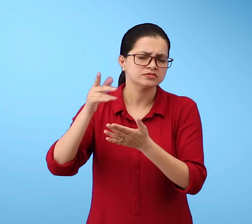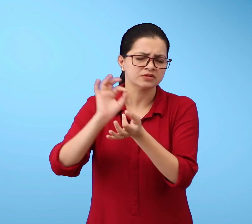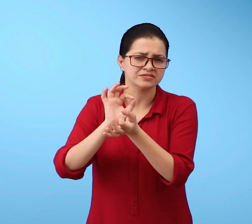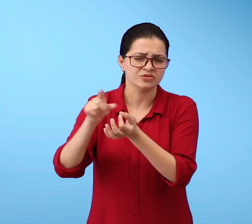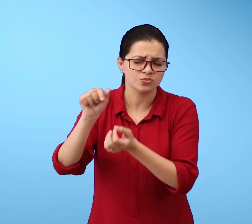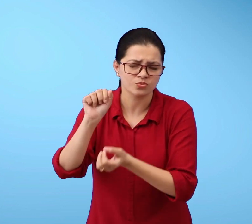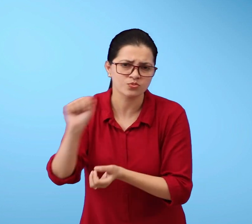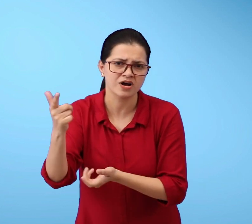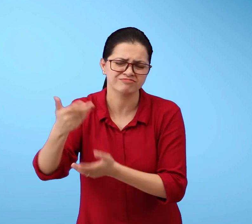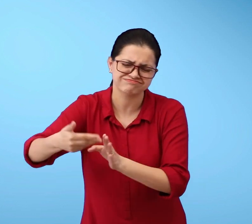2,500 years ago.